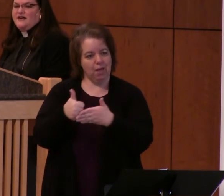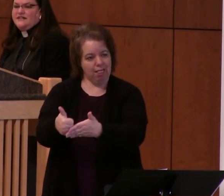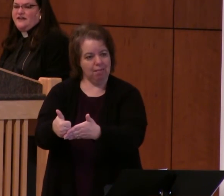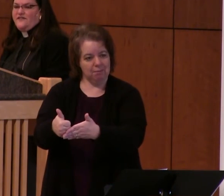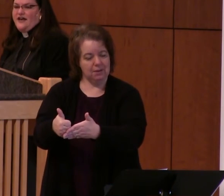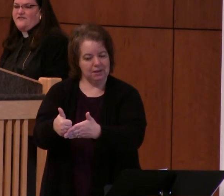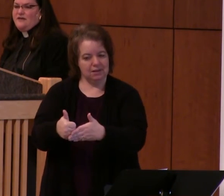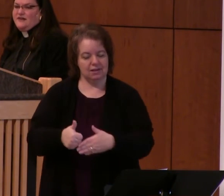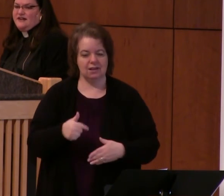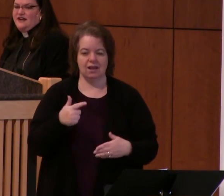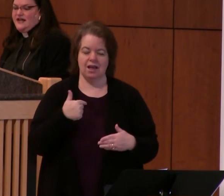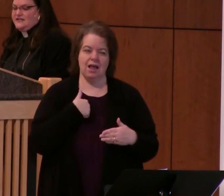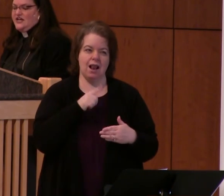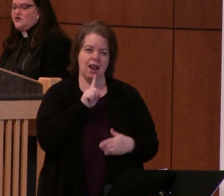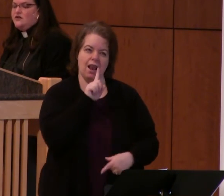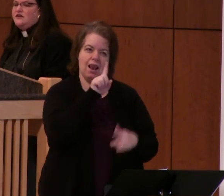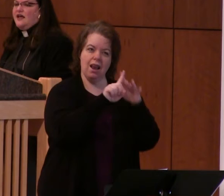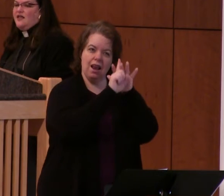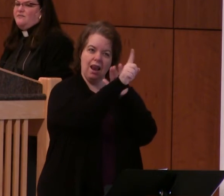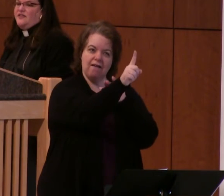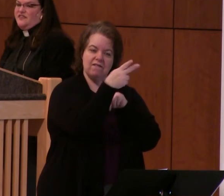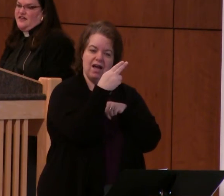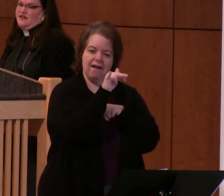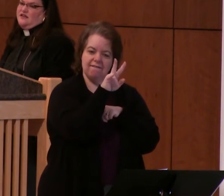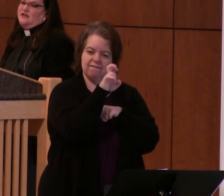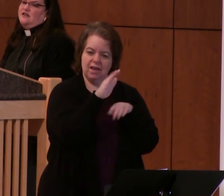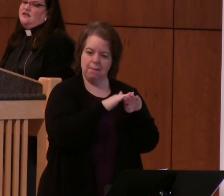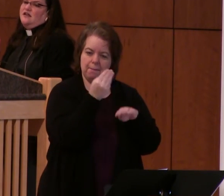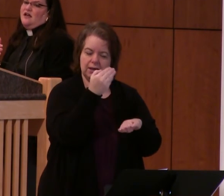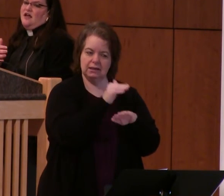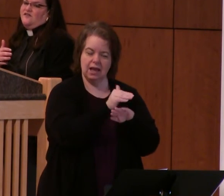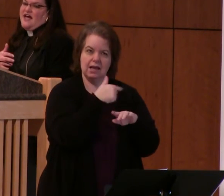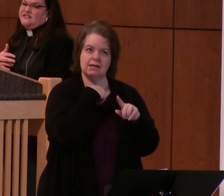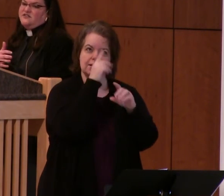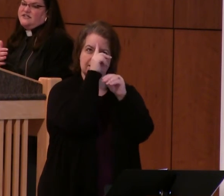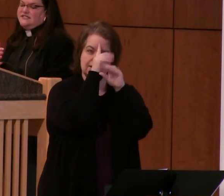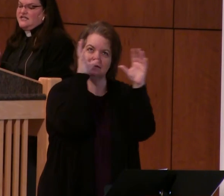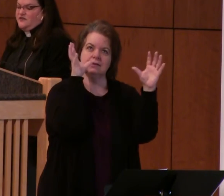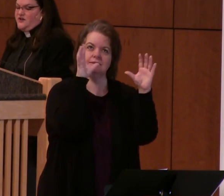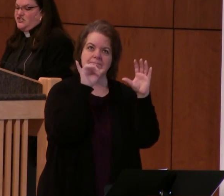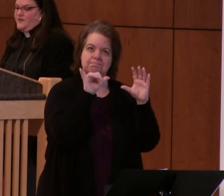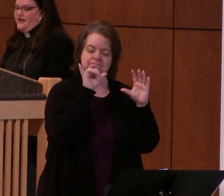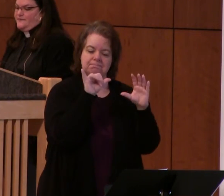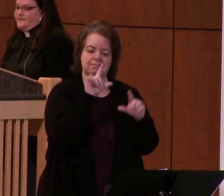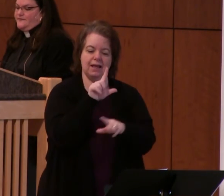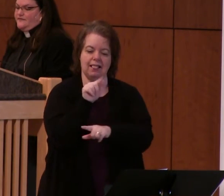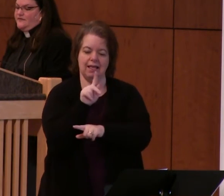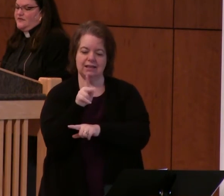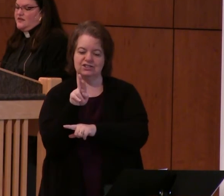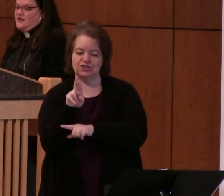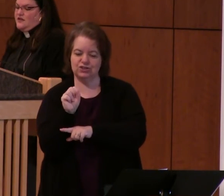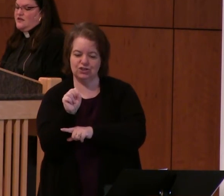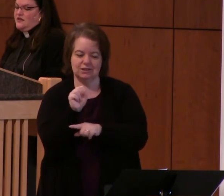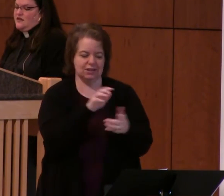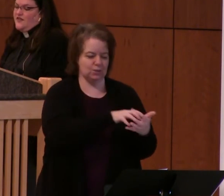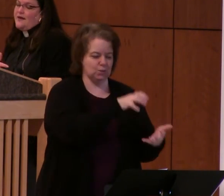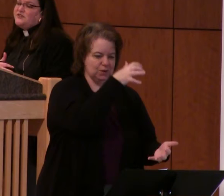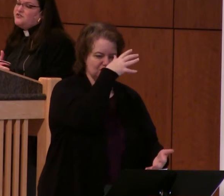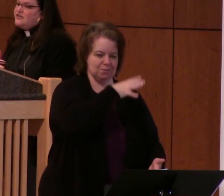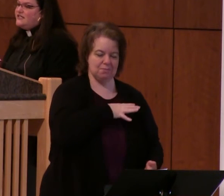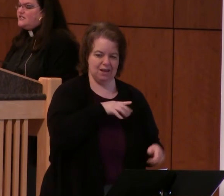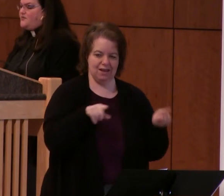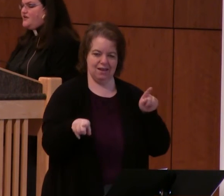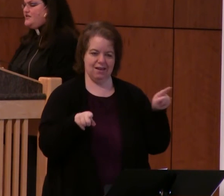And as I walked out of Hy-Vee Monday night, I couldn't help but think of Lazarus and the rich man.